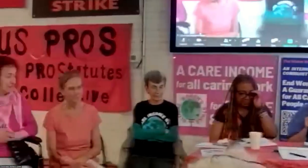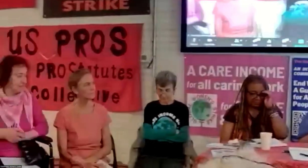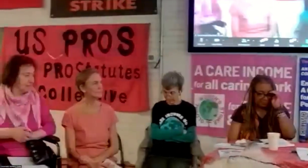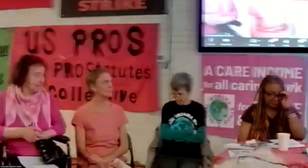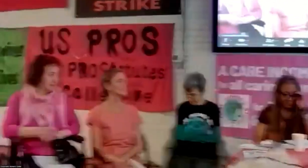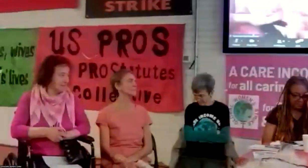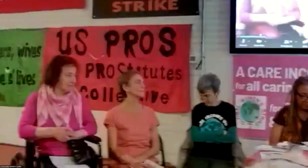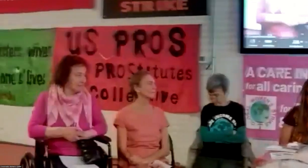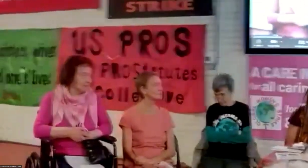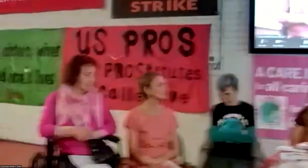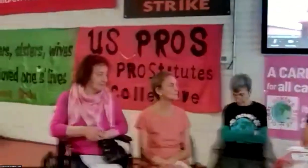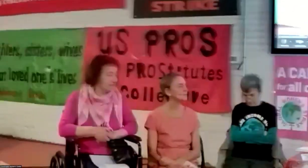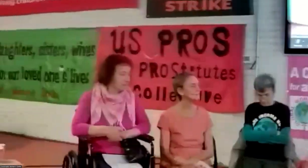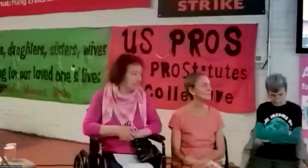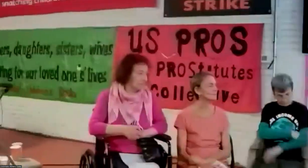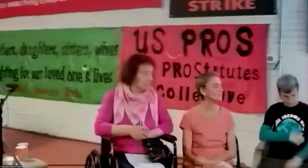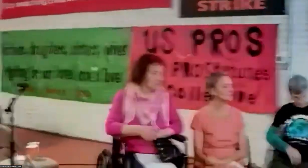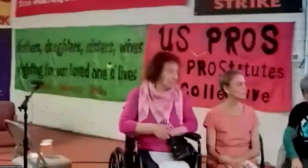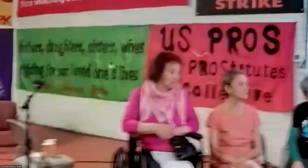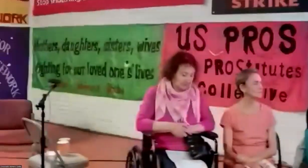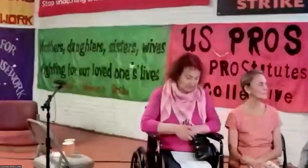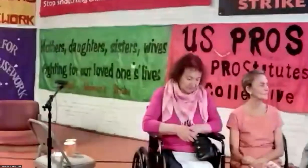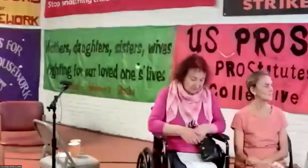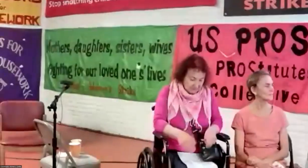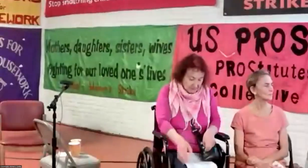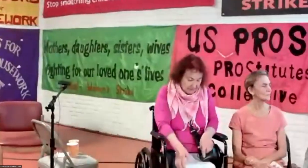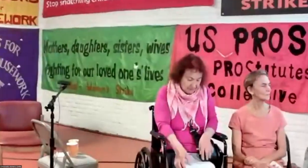of WinVisible, Women with Visible and Invisible